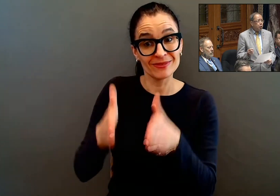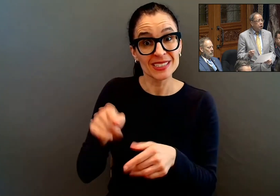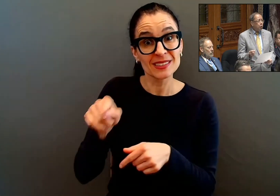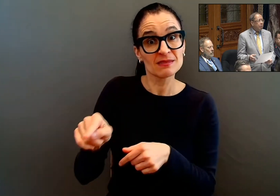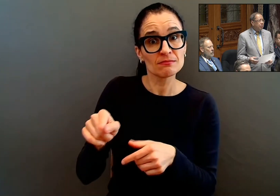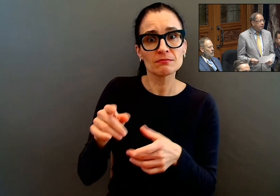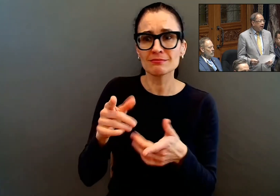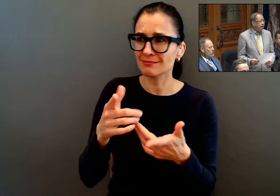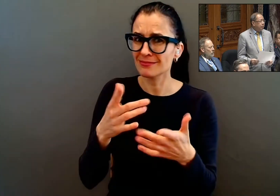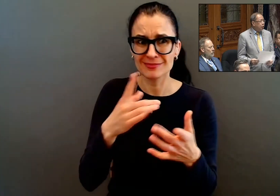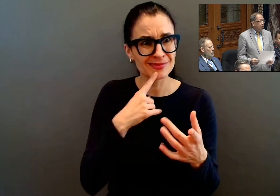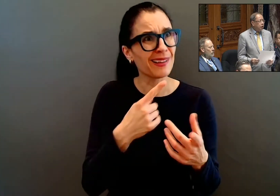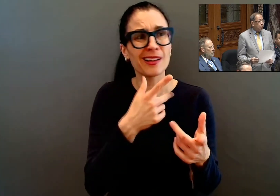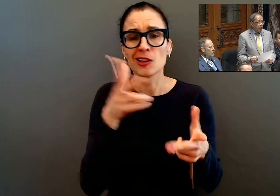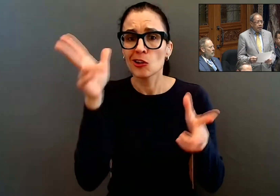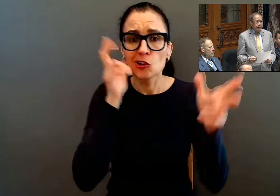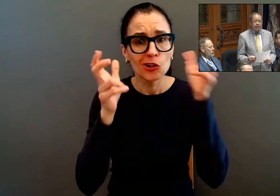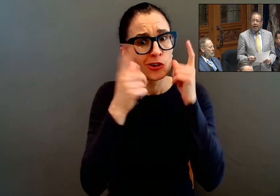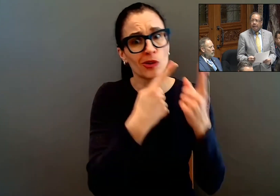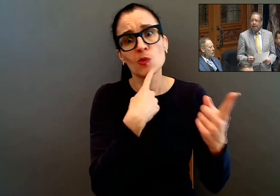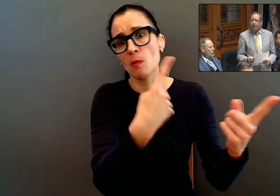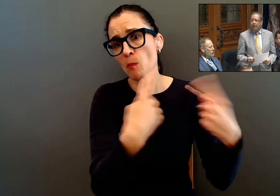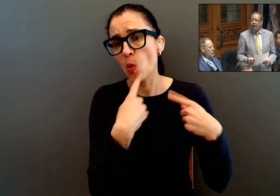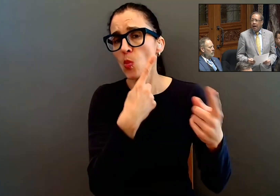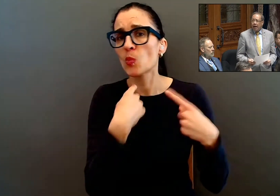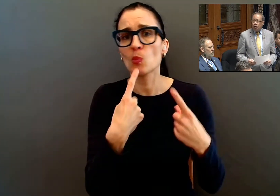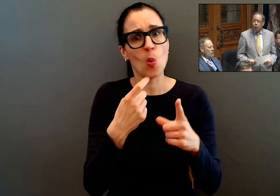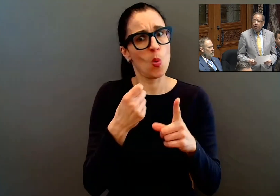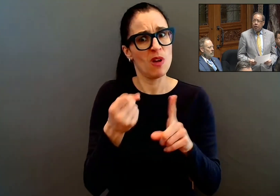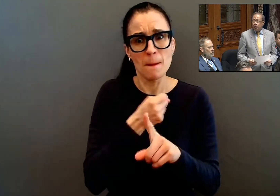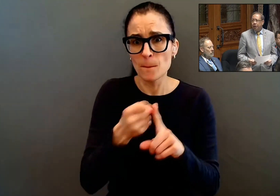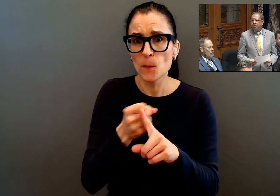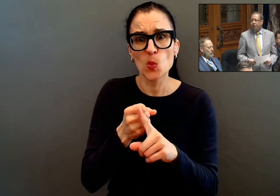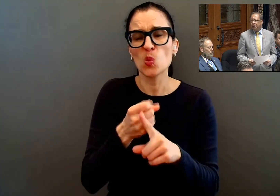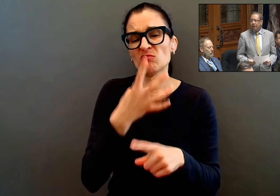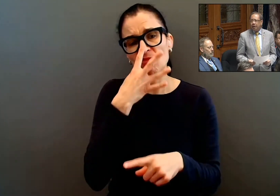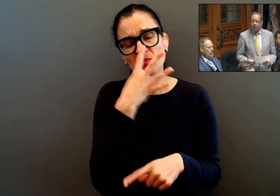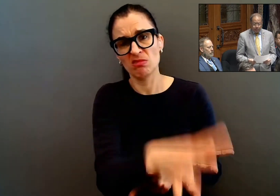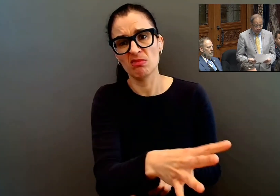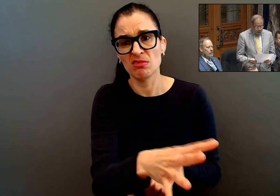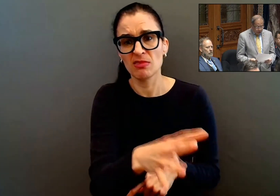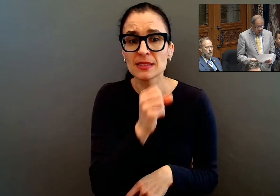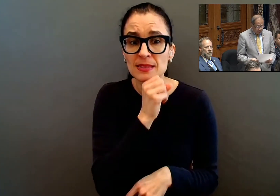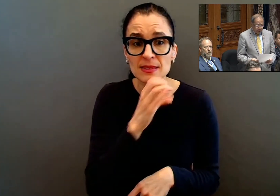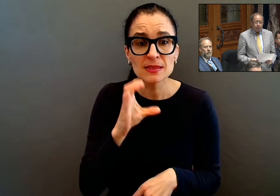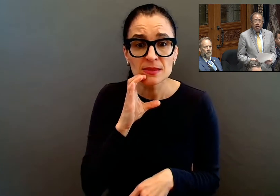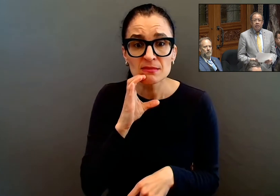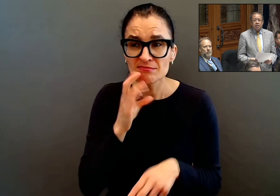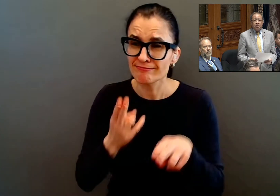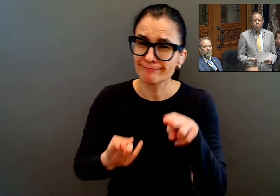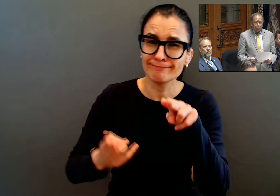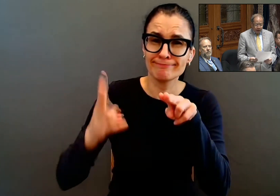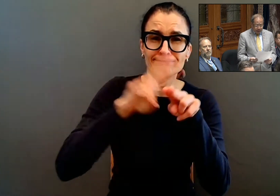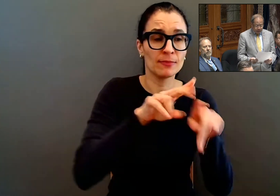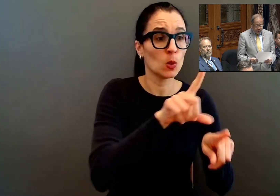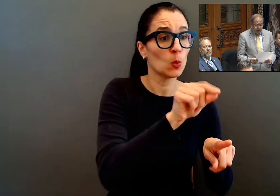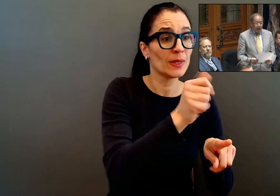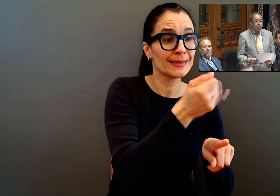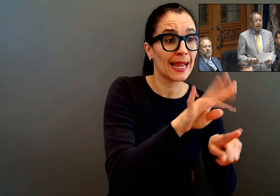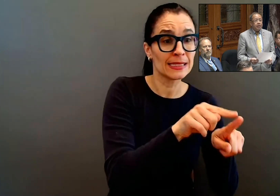rose 21% between 2019 and 2023. Can the minister